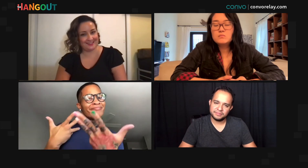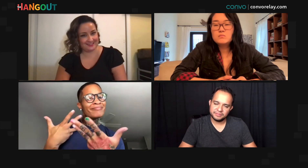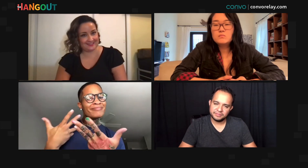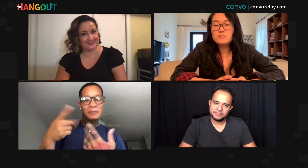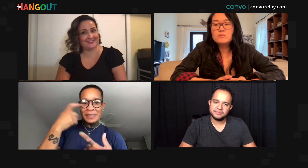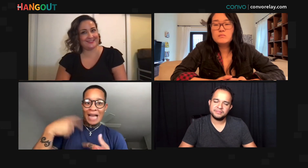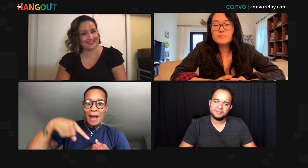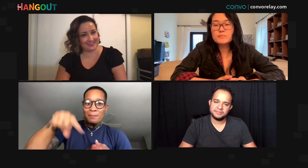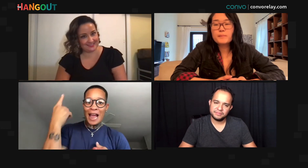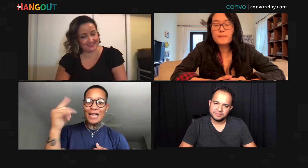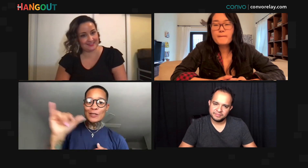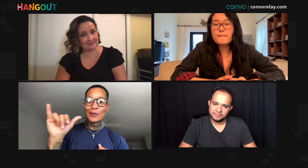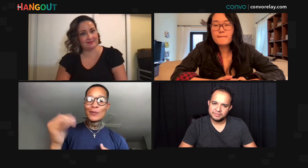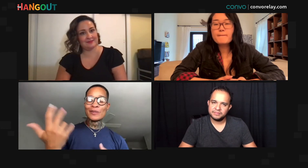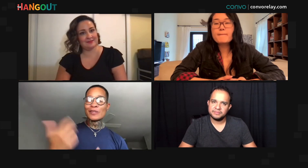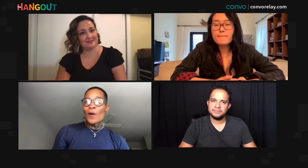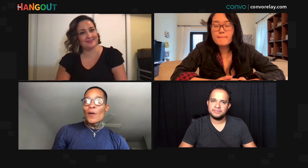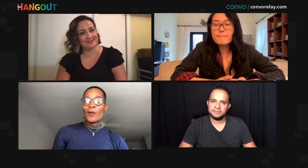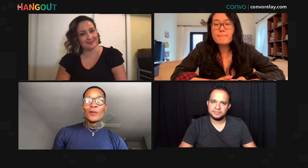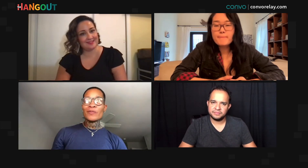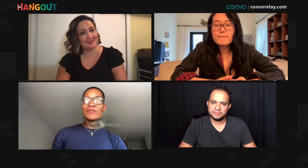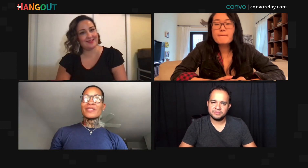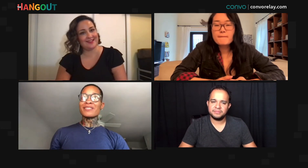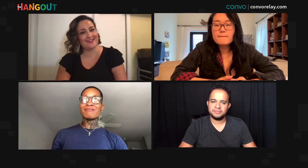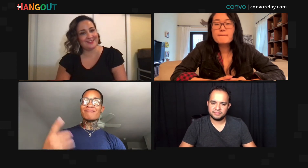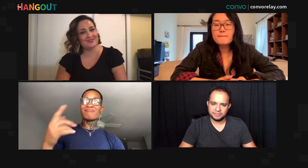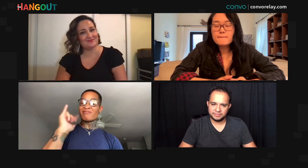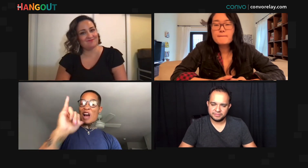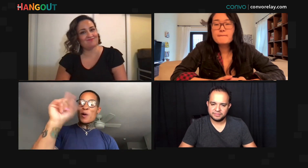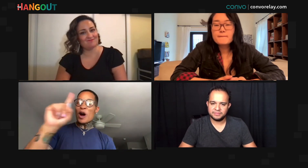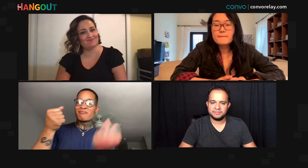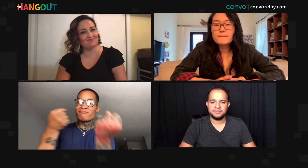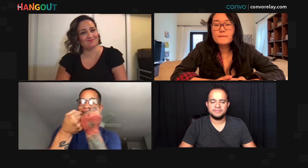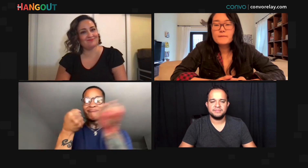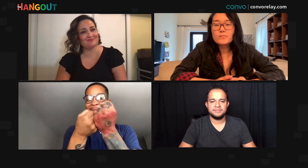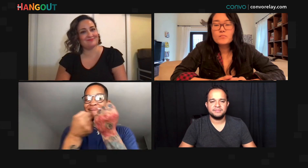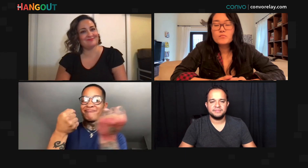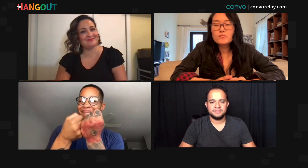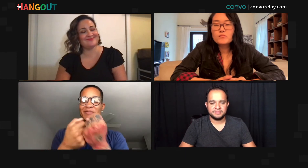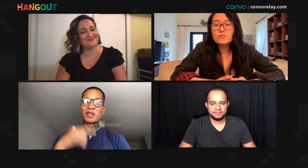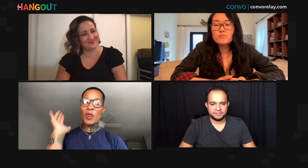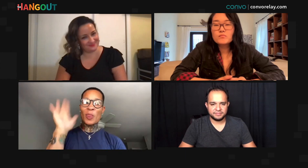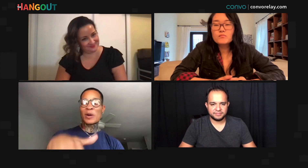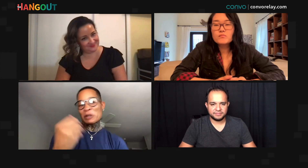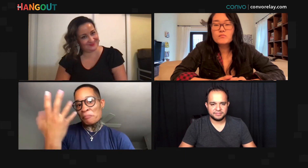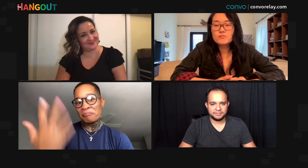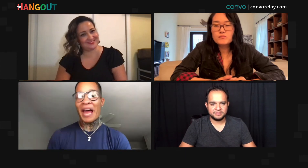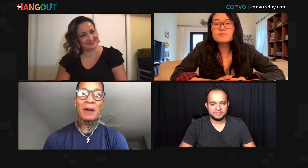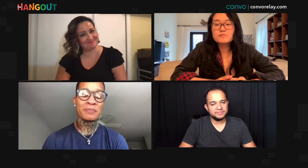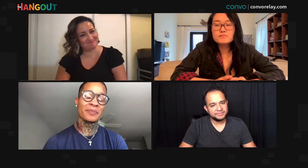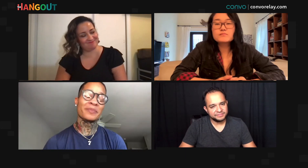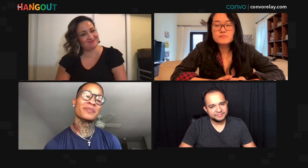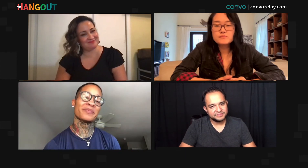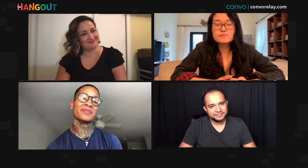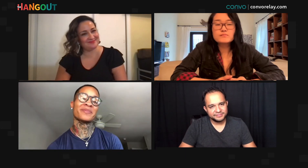Latinx celebrities, but because I just really identified with the African Americans because I'm Black too. And so I felt the support in that